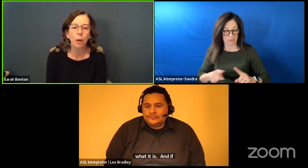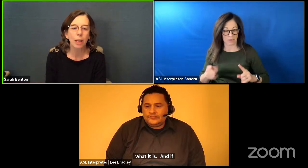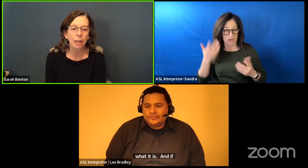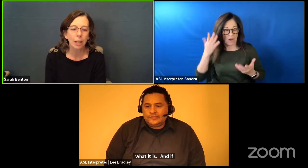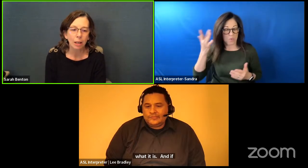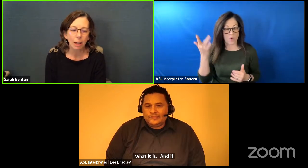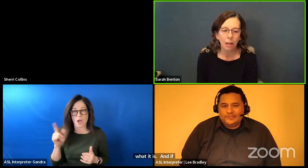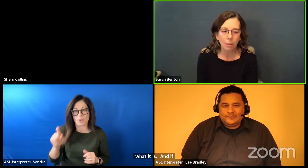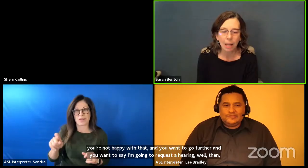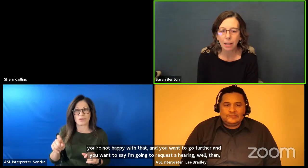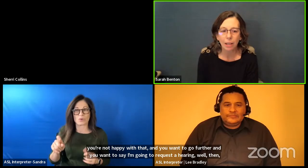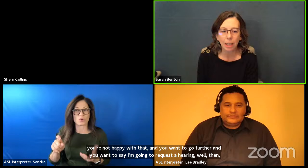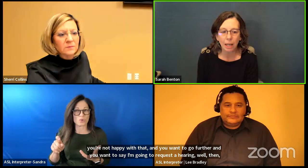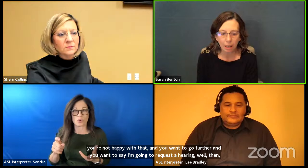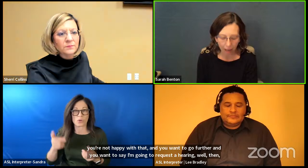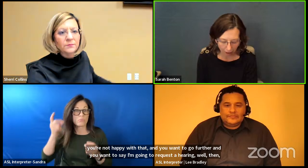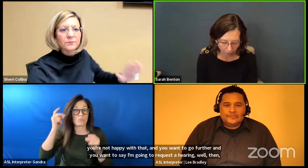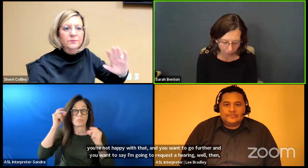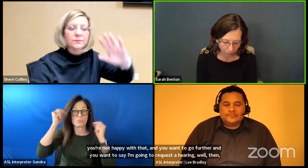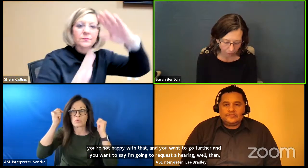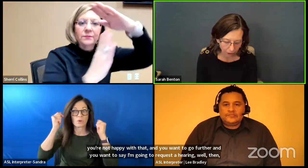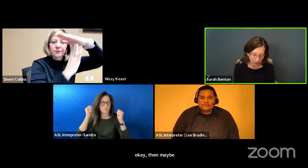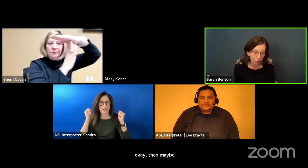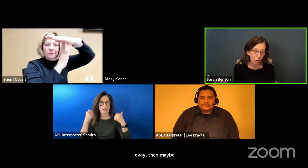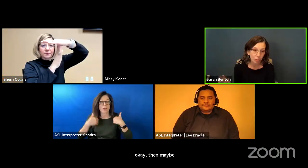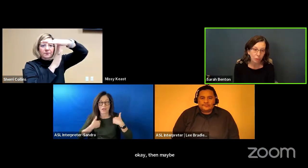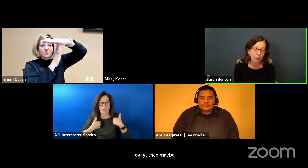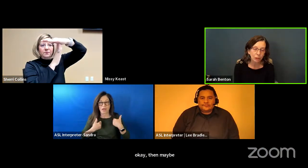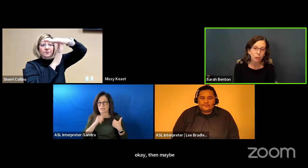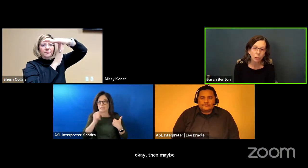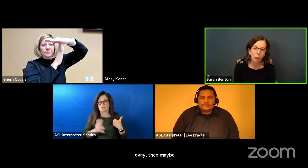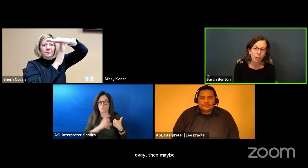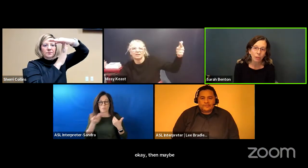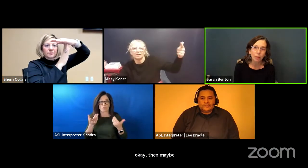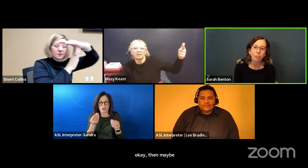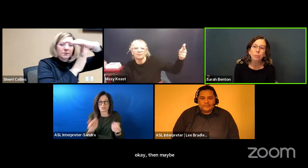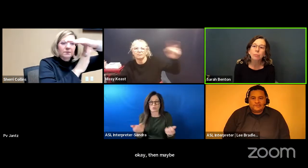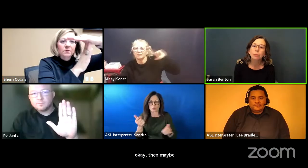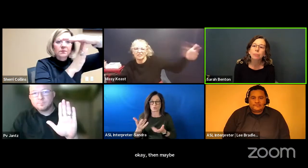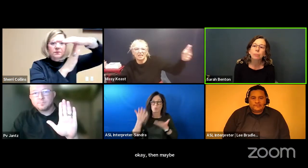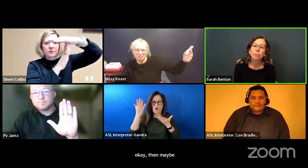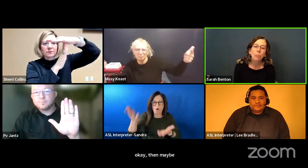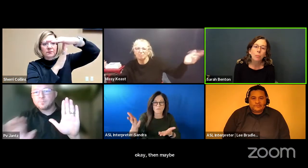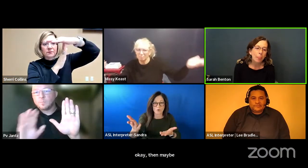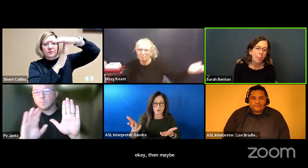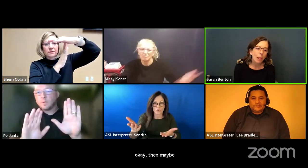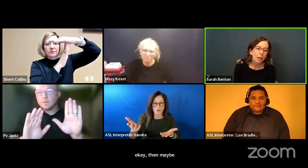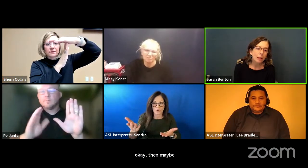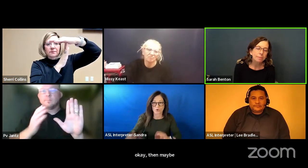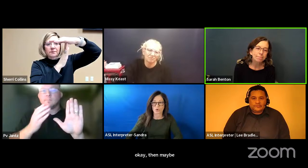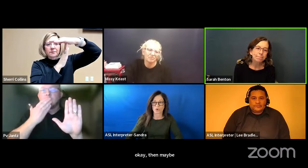right away out of the gate have an informal resolution to offer.